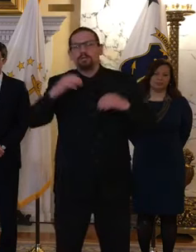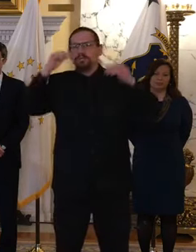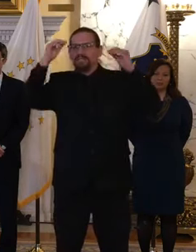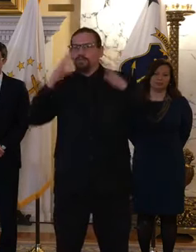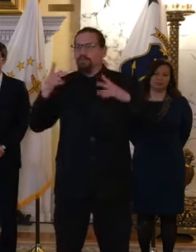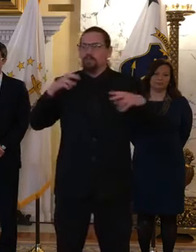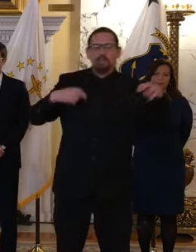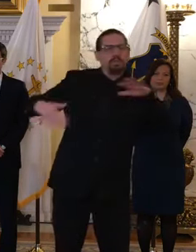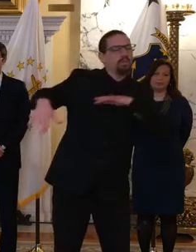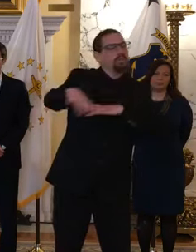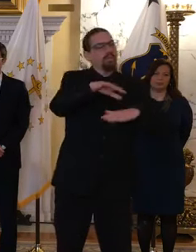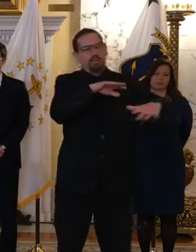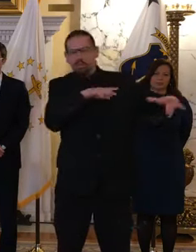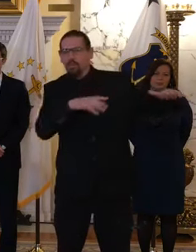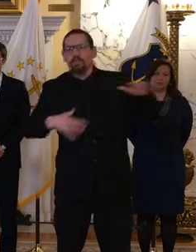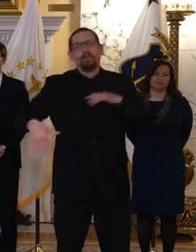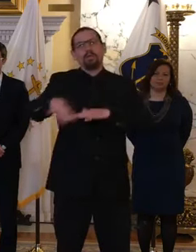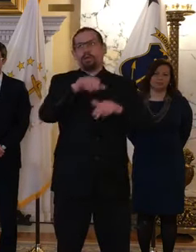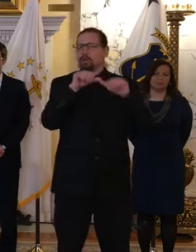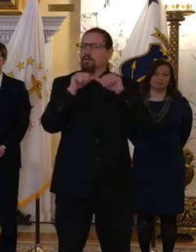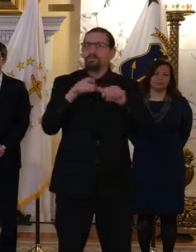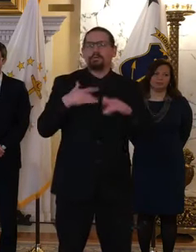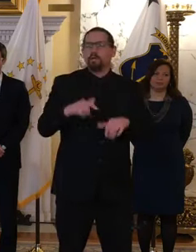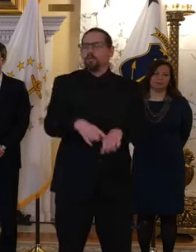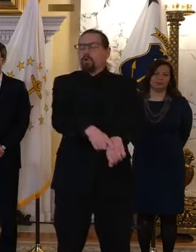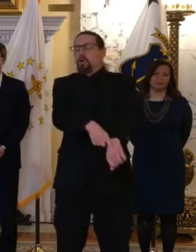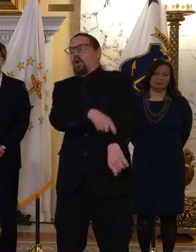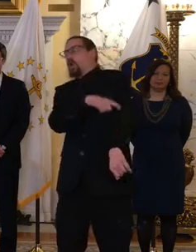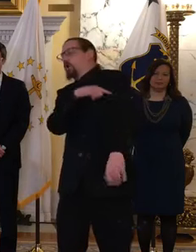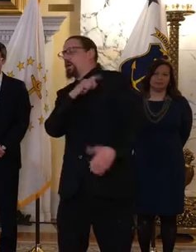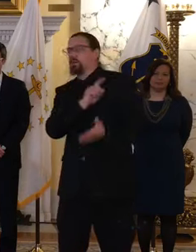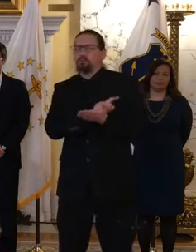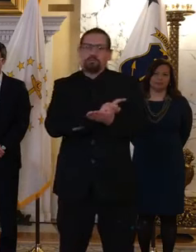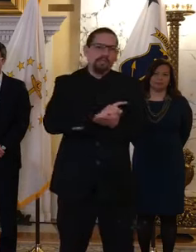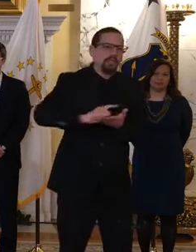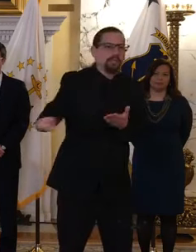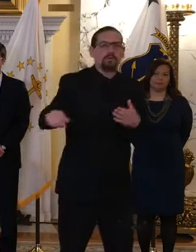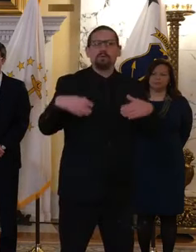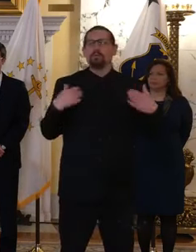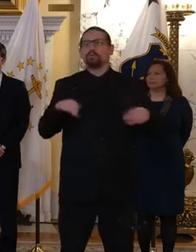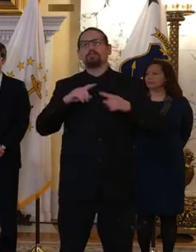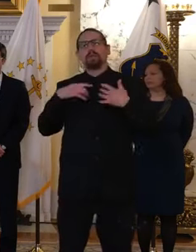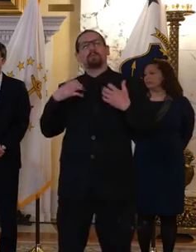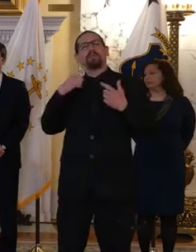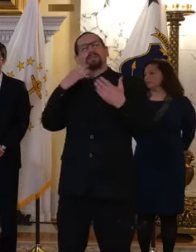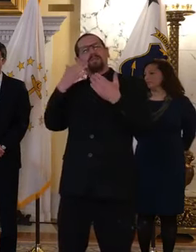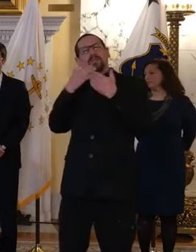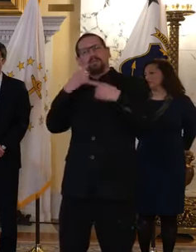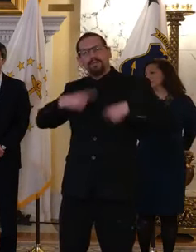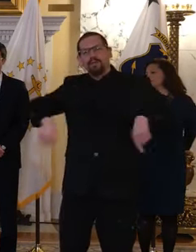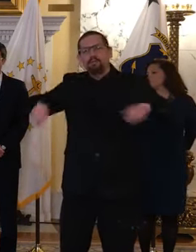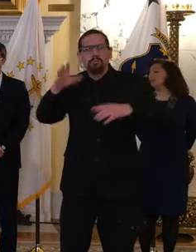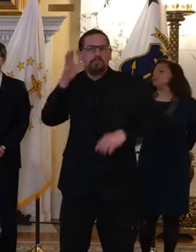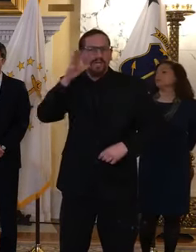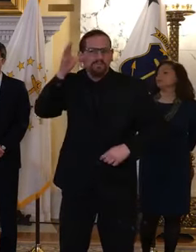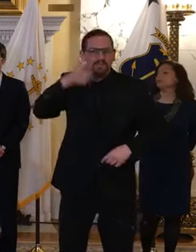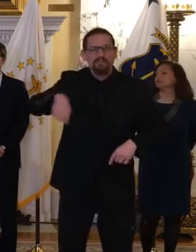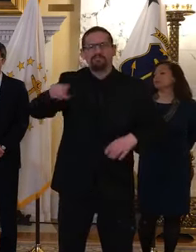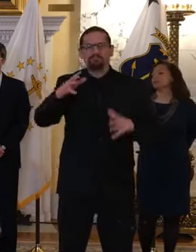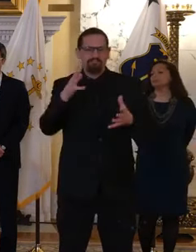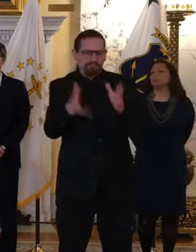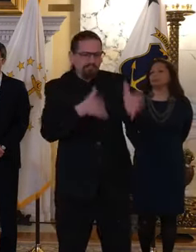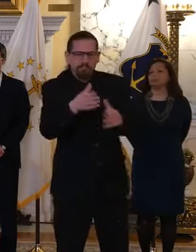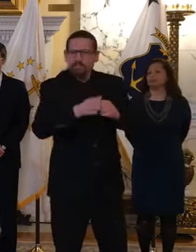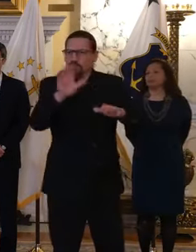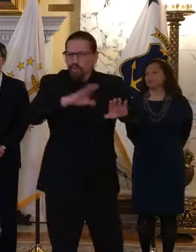begin by thanking you all for your hard work and dedication. I'm not going to sugarcoat this. There's nothing easy about this.